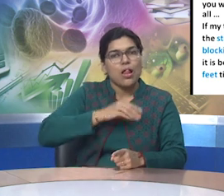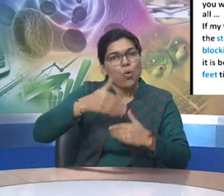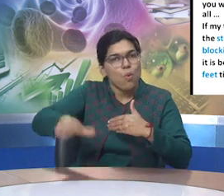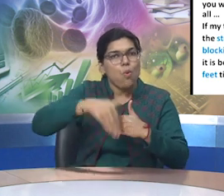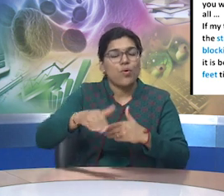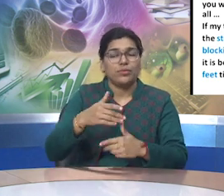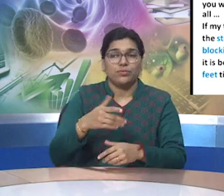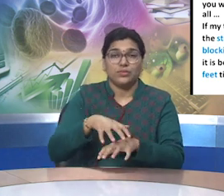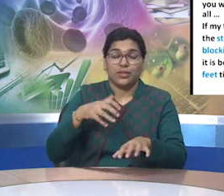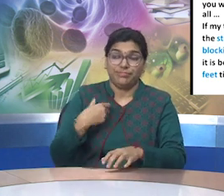watch.